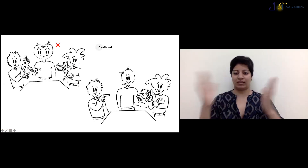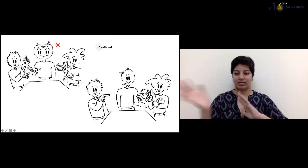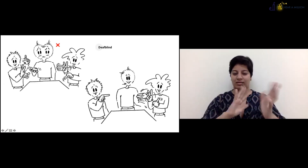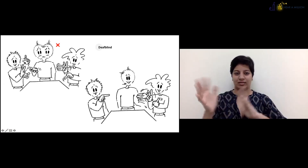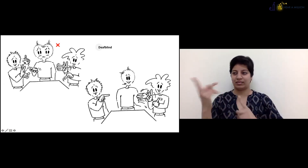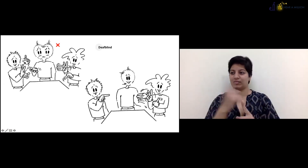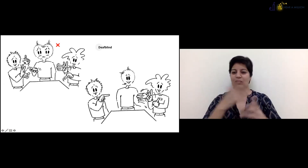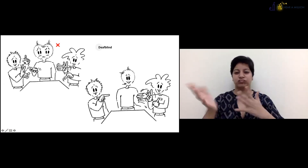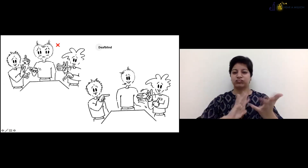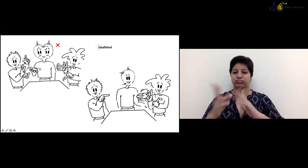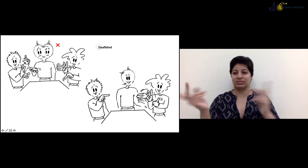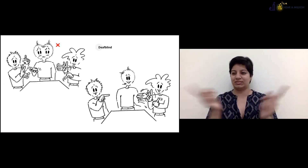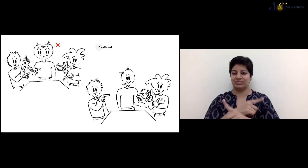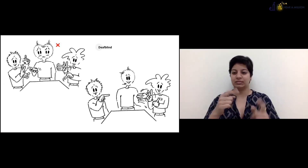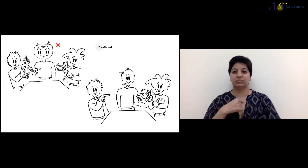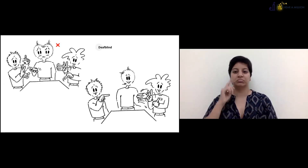I'm a normal.